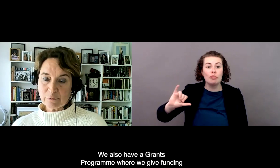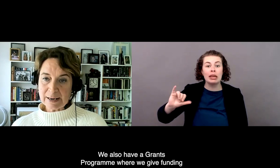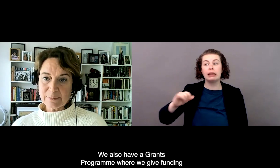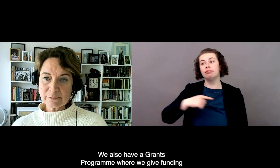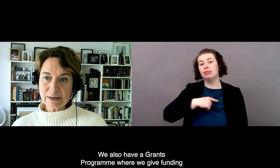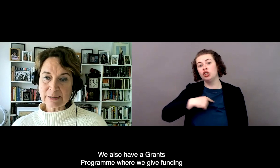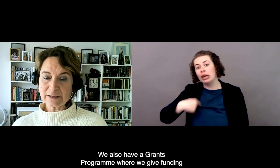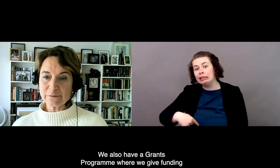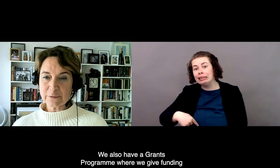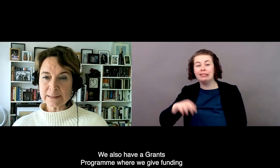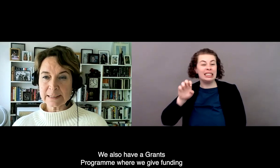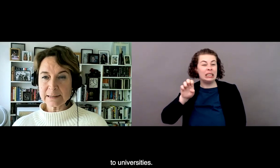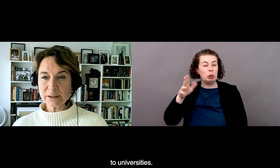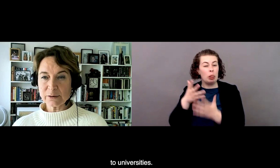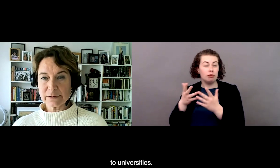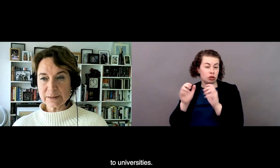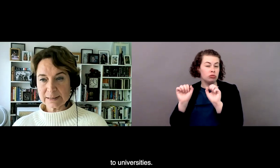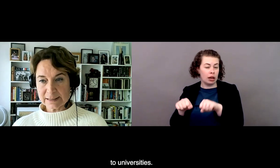program where we give funding to universities.